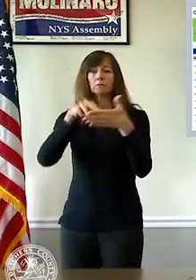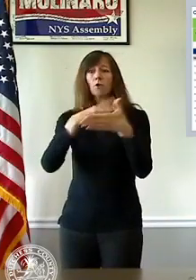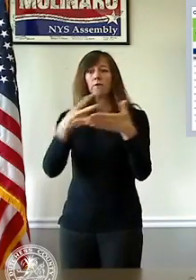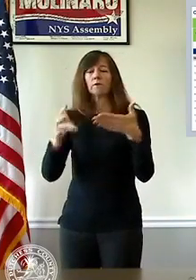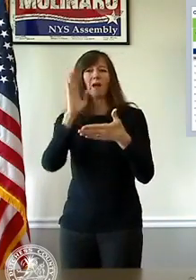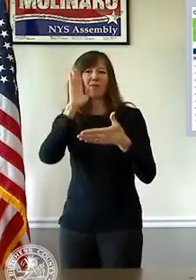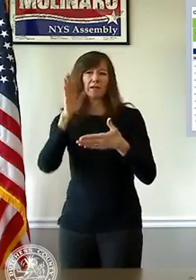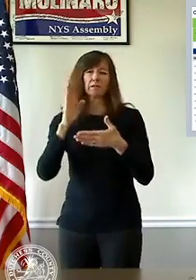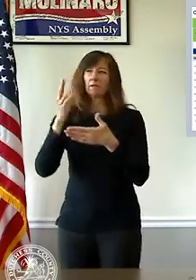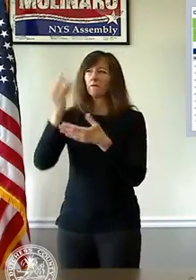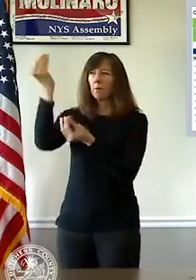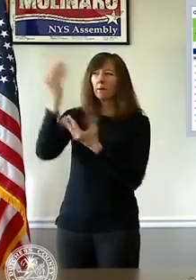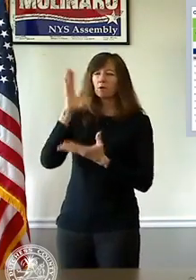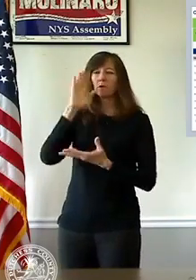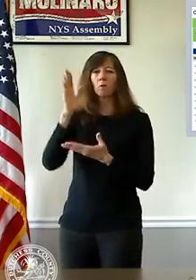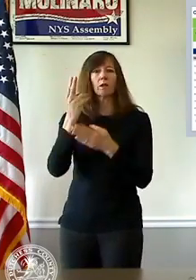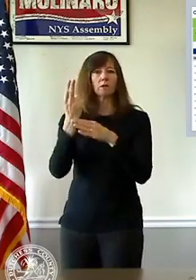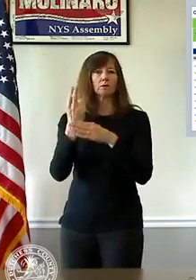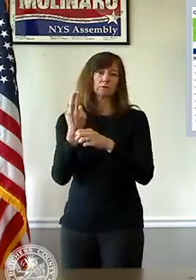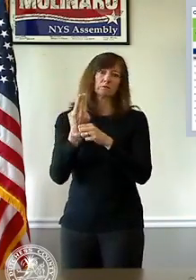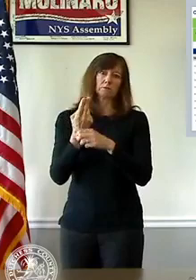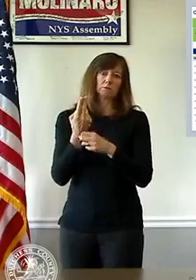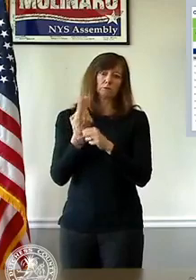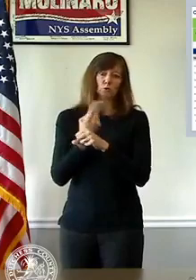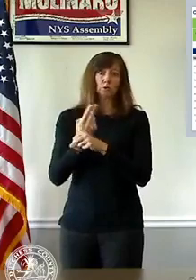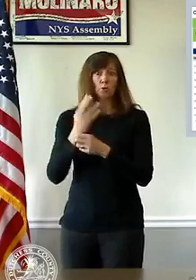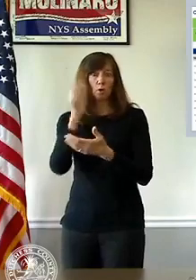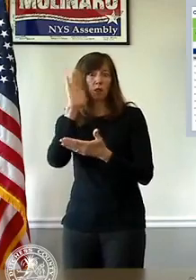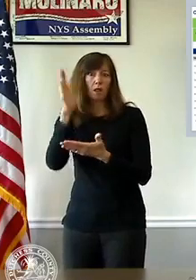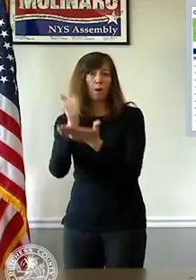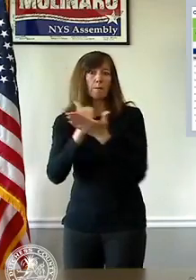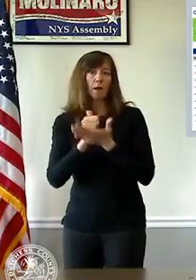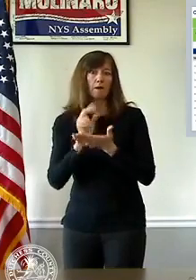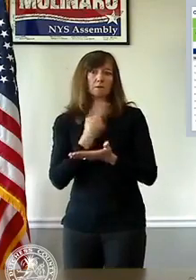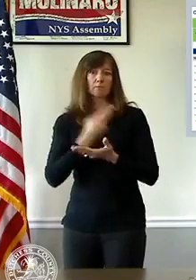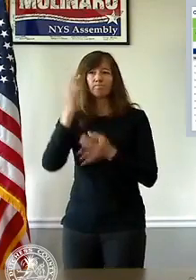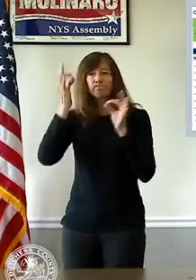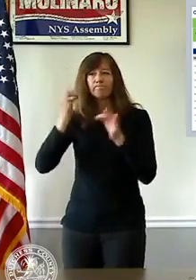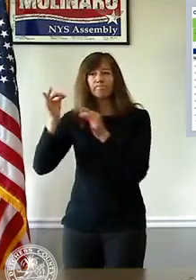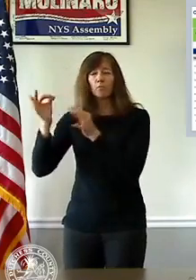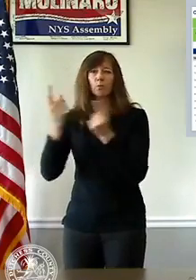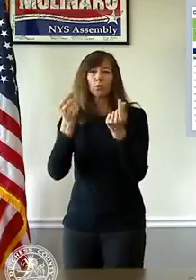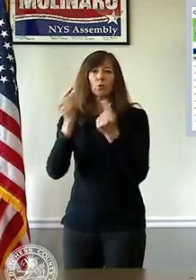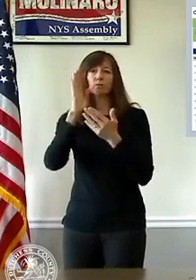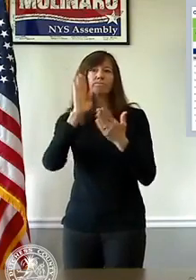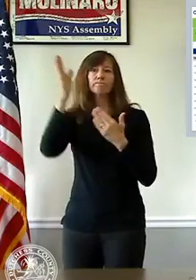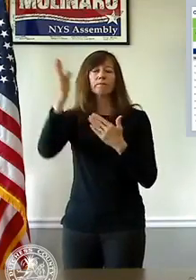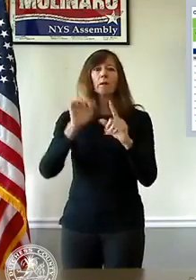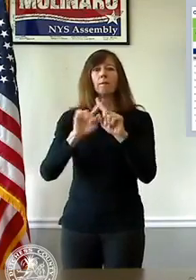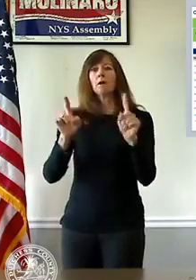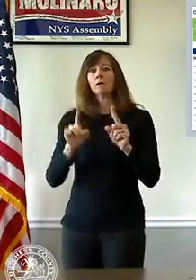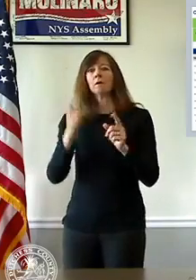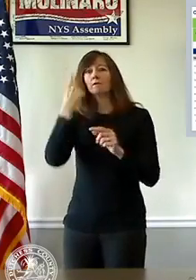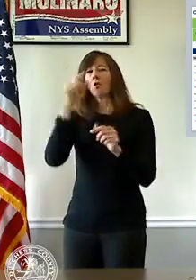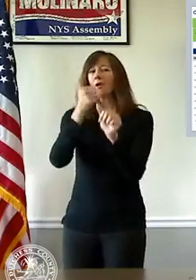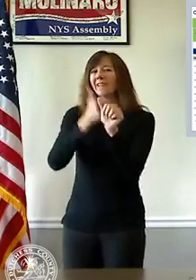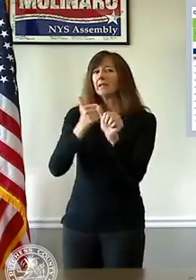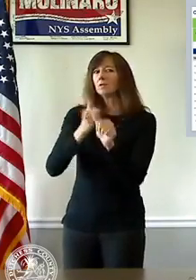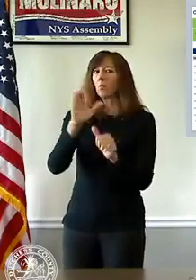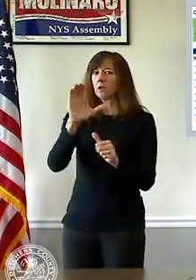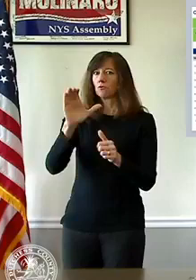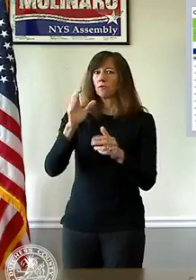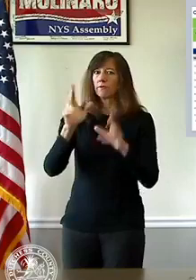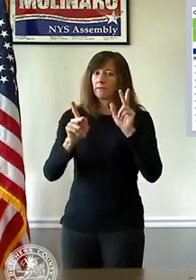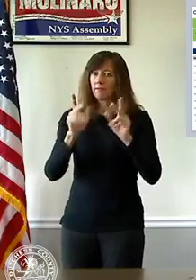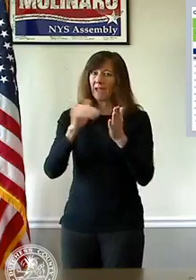helpful for us to look at. But just as an example, new cases per 100,000, you can see what that looks like. Now, there was that brief spike